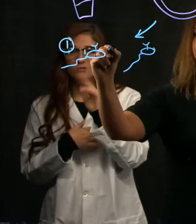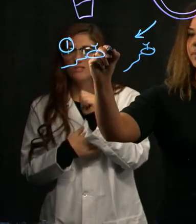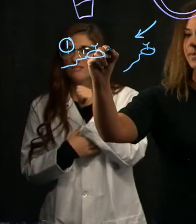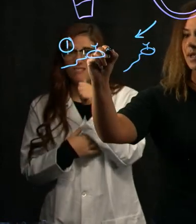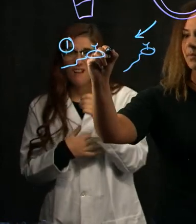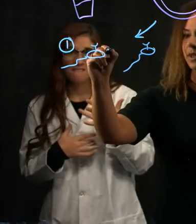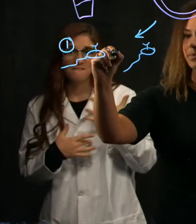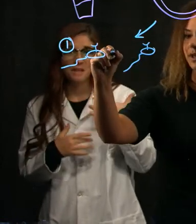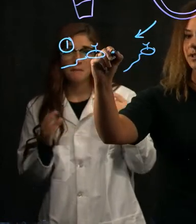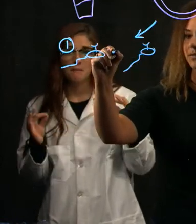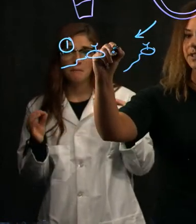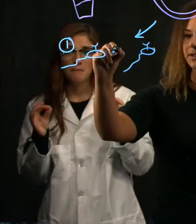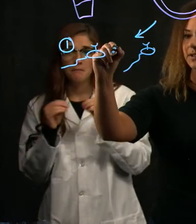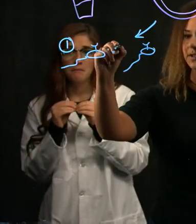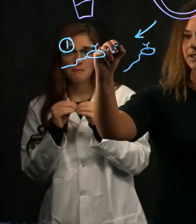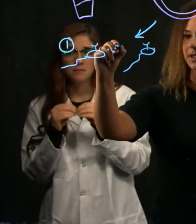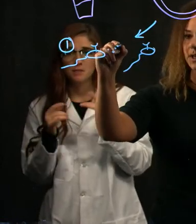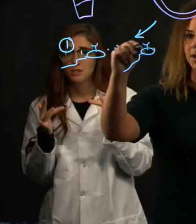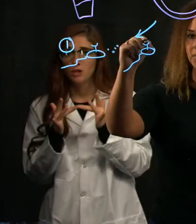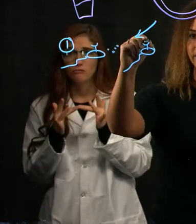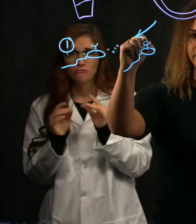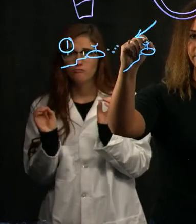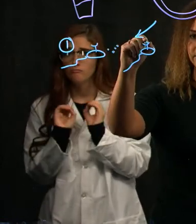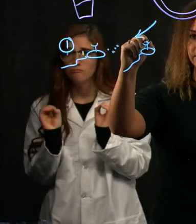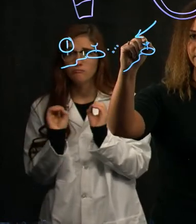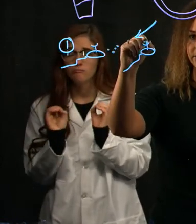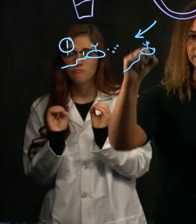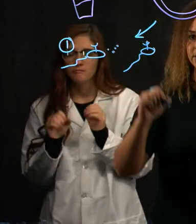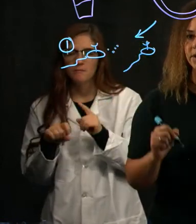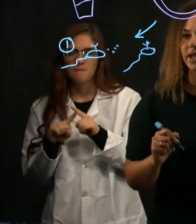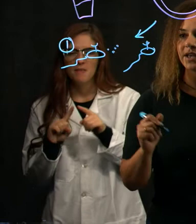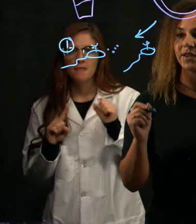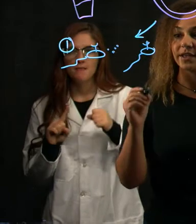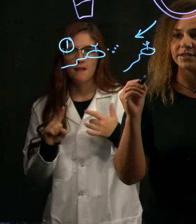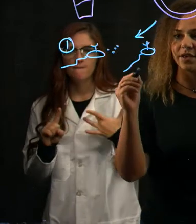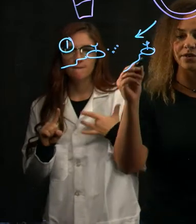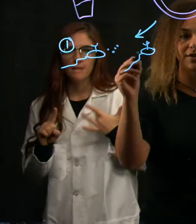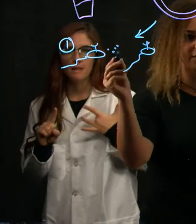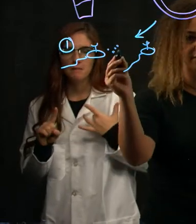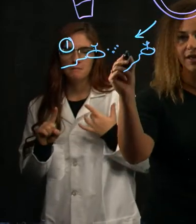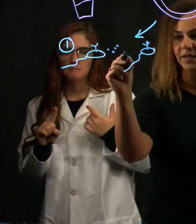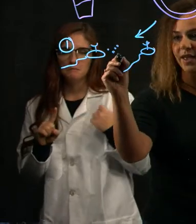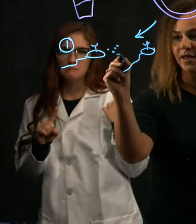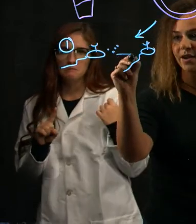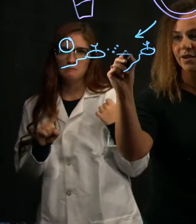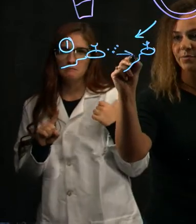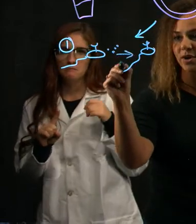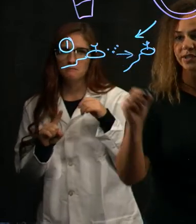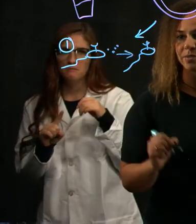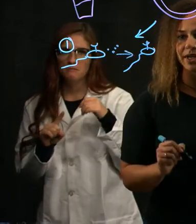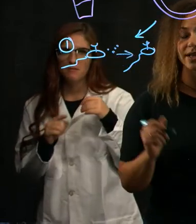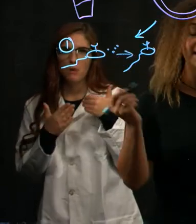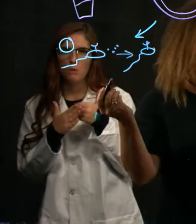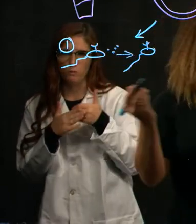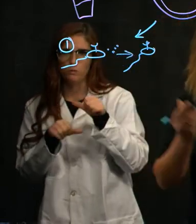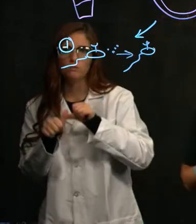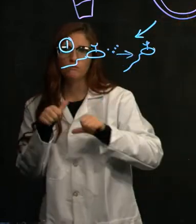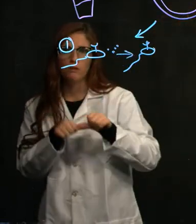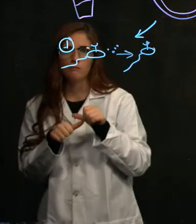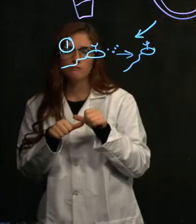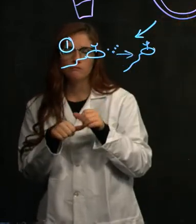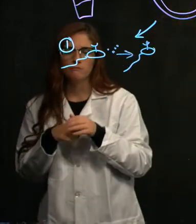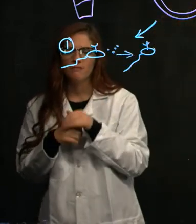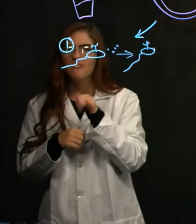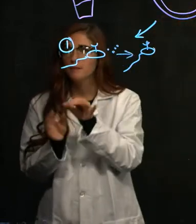other, by the production of vesicles binding to sensors, they can tell that they are in proximity. And this